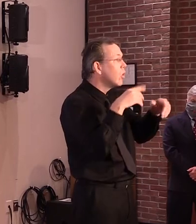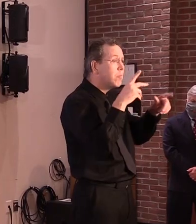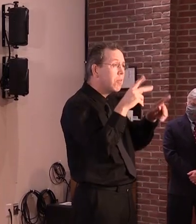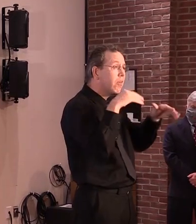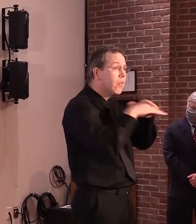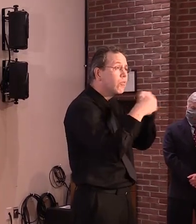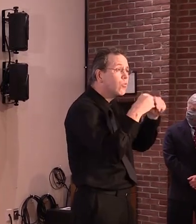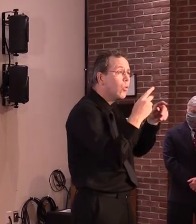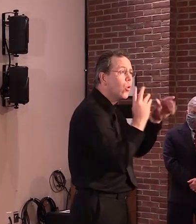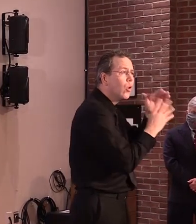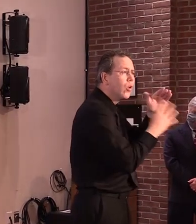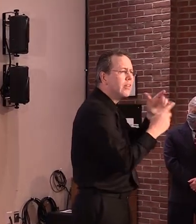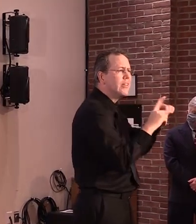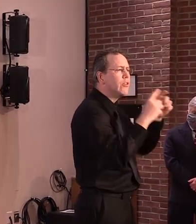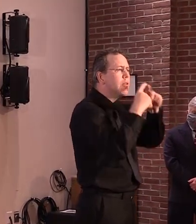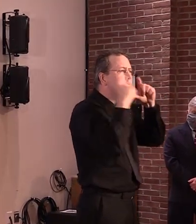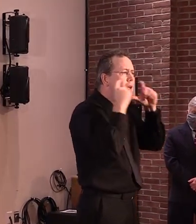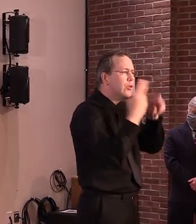Okay.